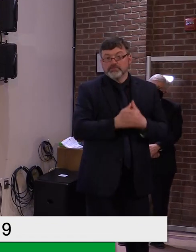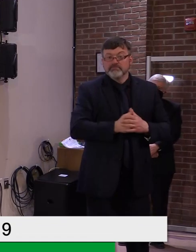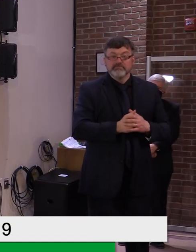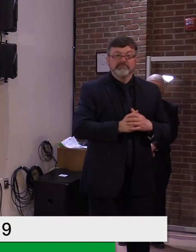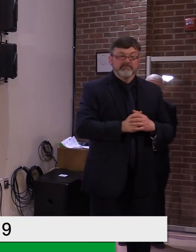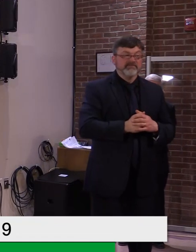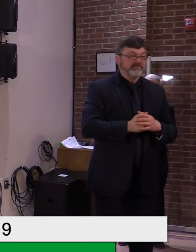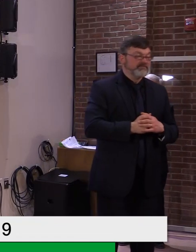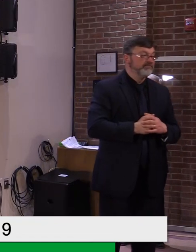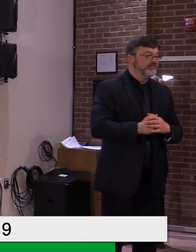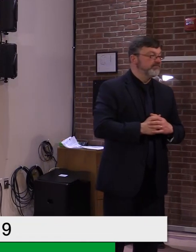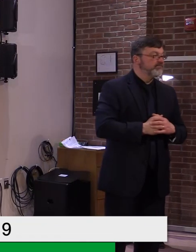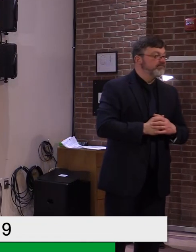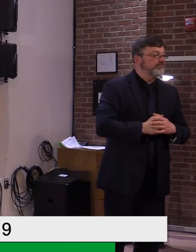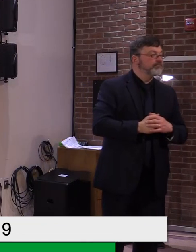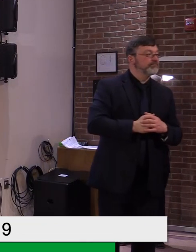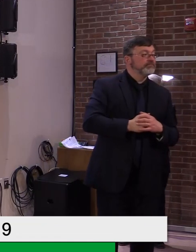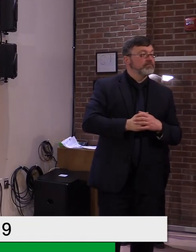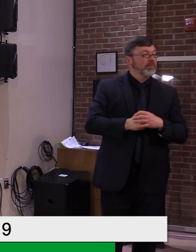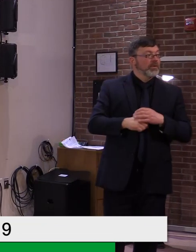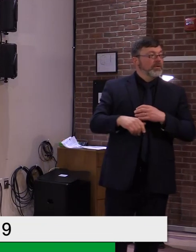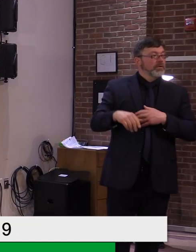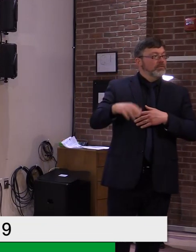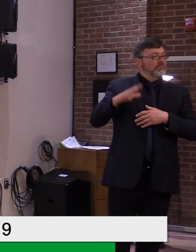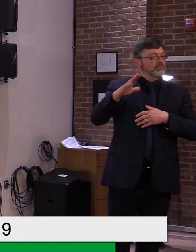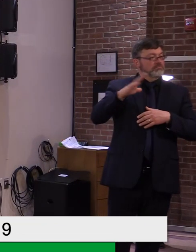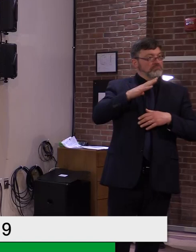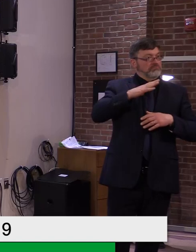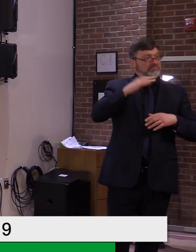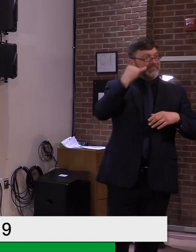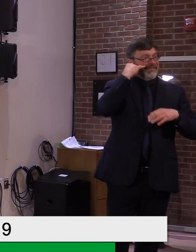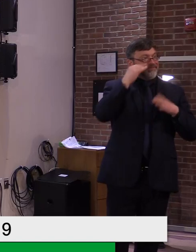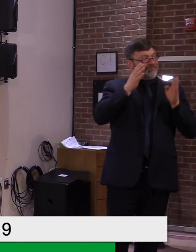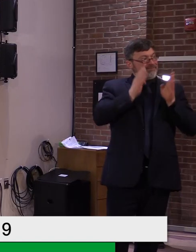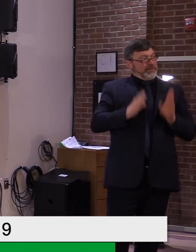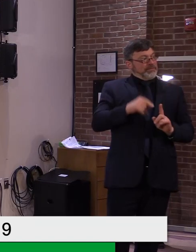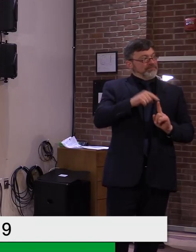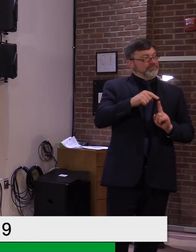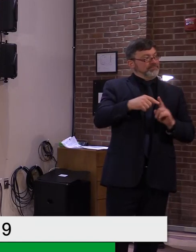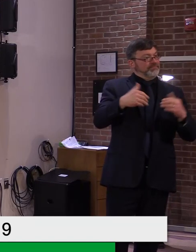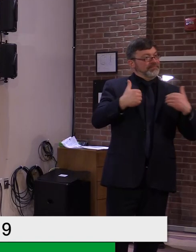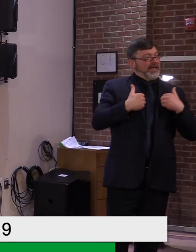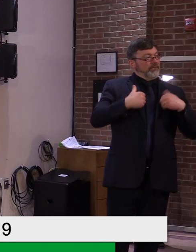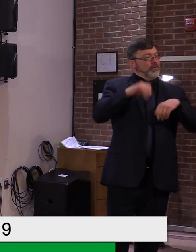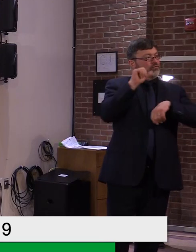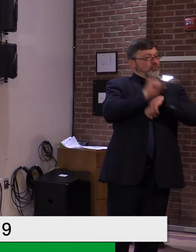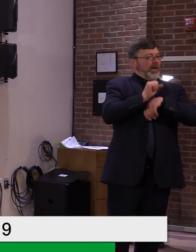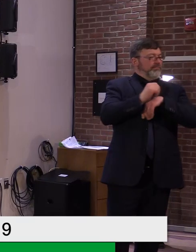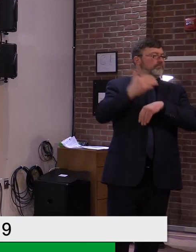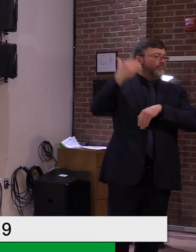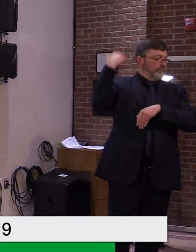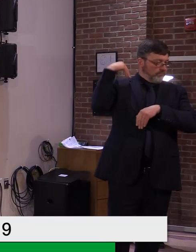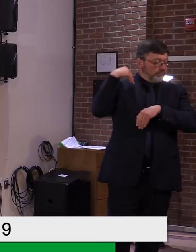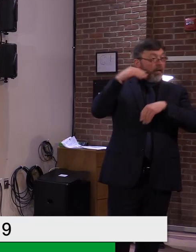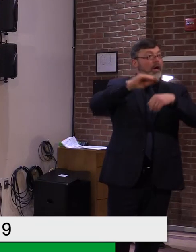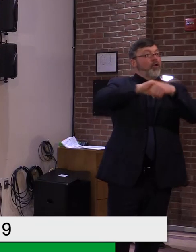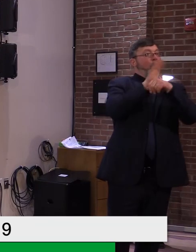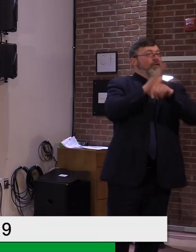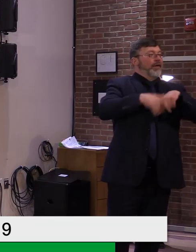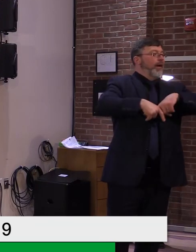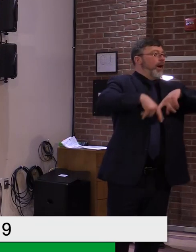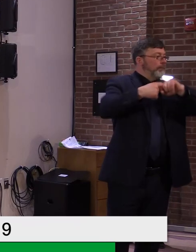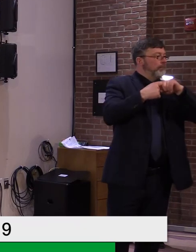But if they had a job and they're refusing to come back to it, can't the state do something now rather than waiting